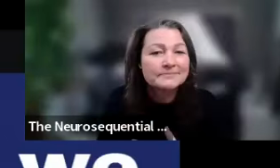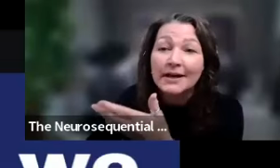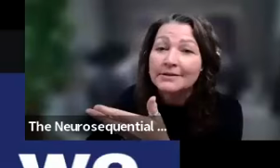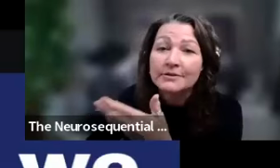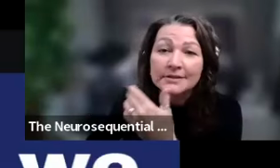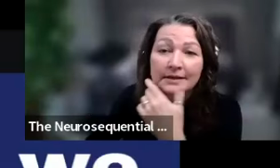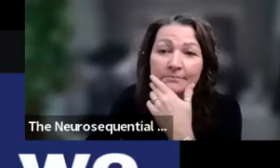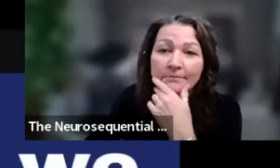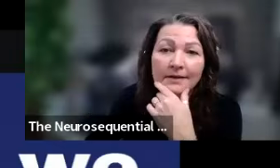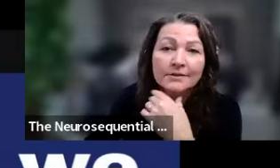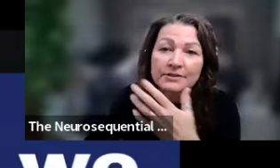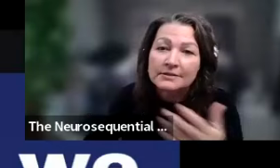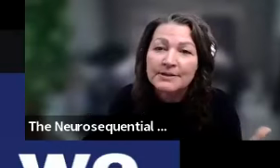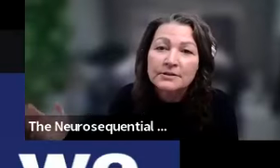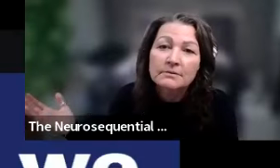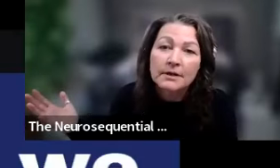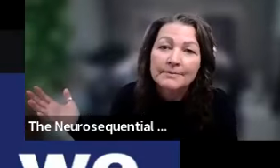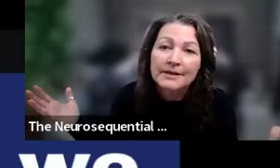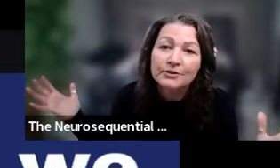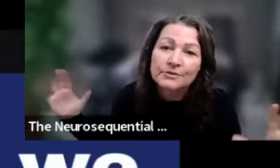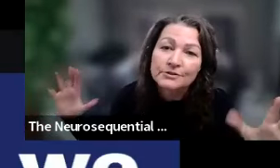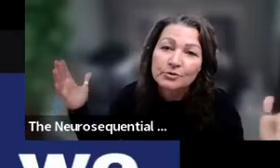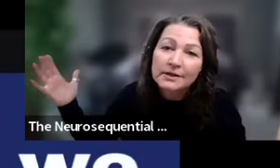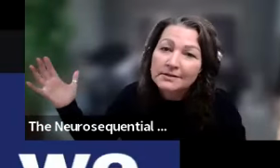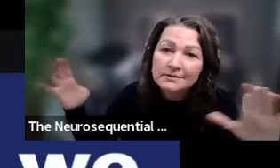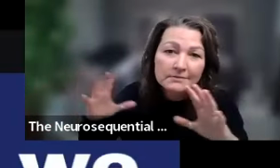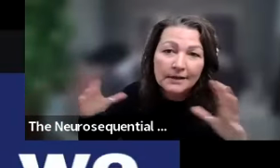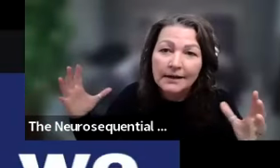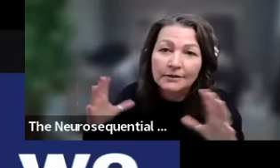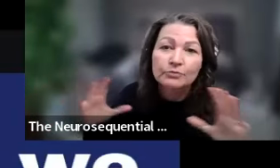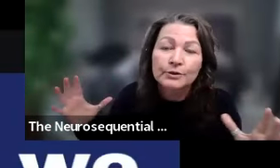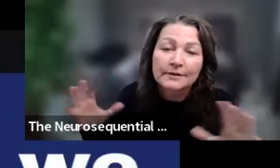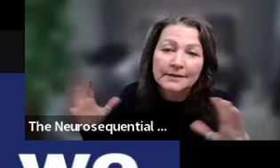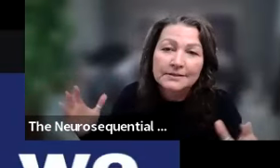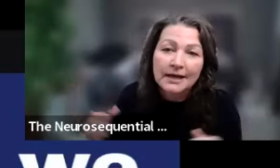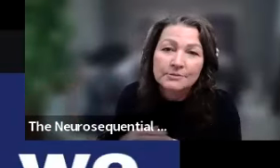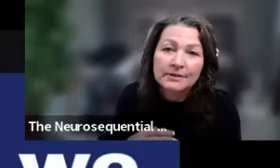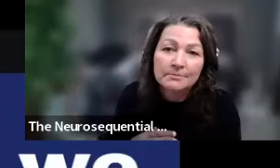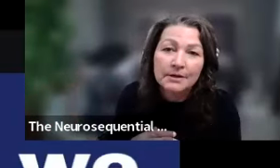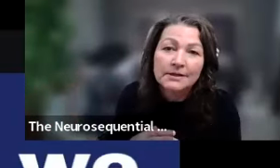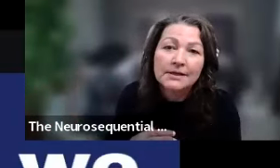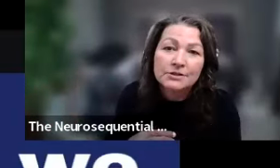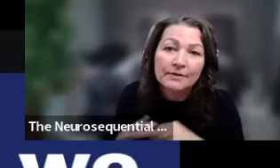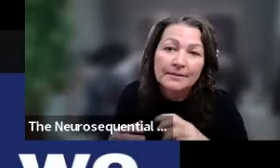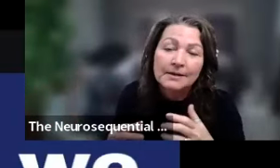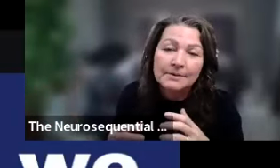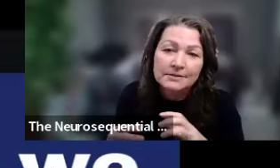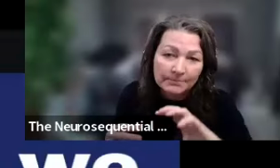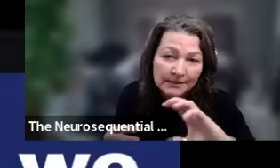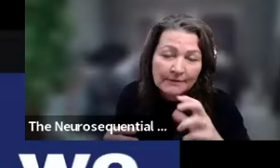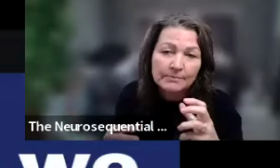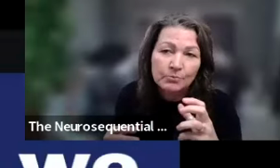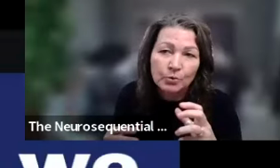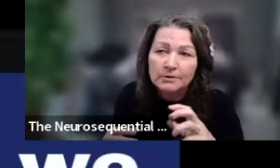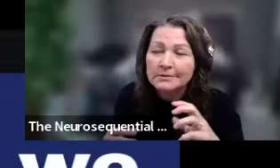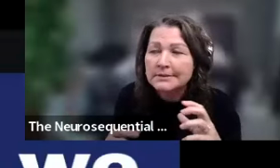I'll just say I do the same. I do this, especially that 0 to 2 weeks. I look really at that attachment and bonding. And so that might be